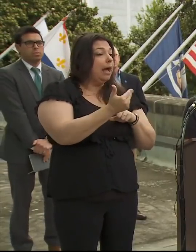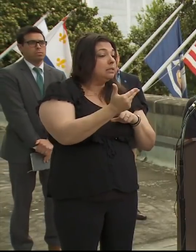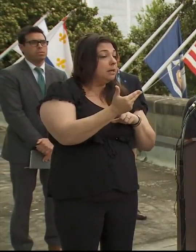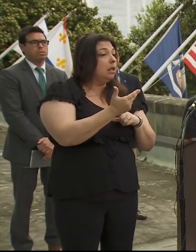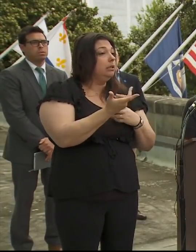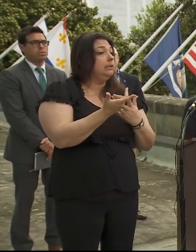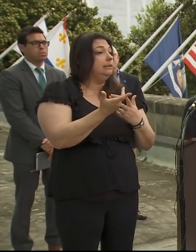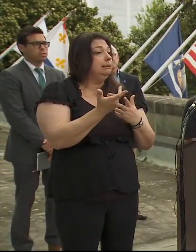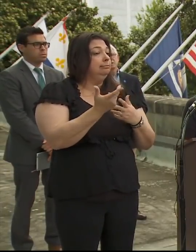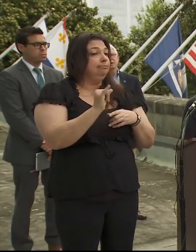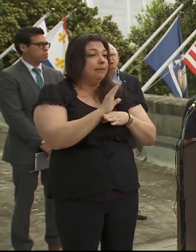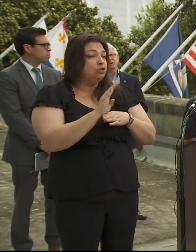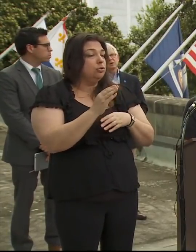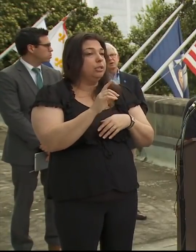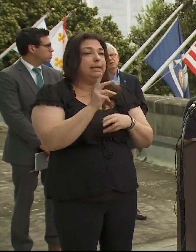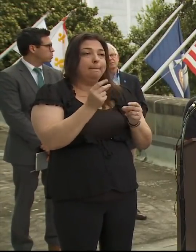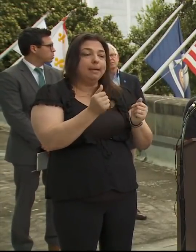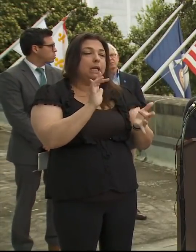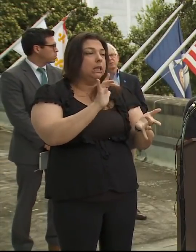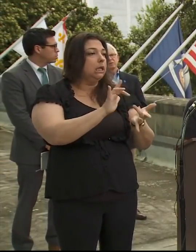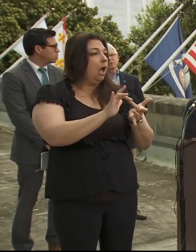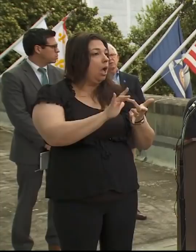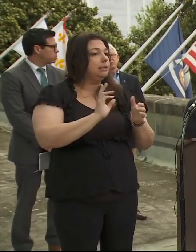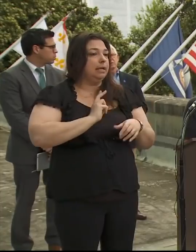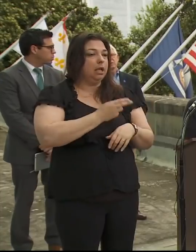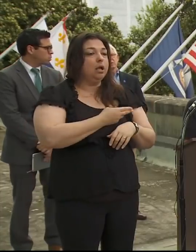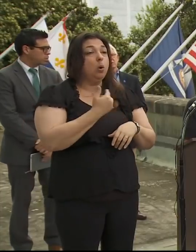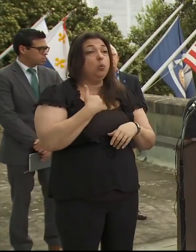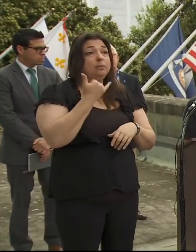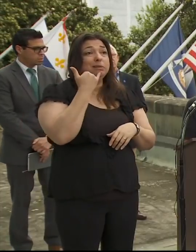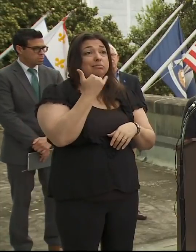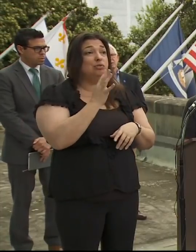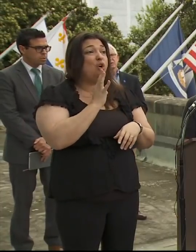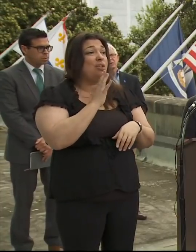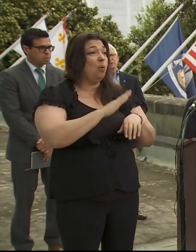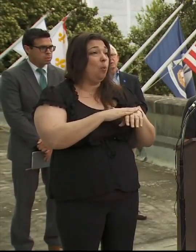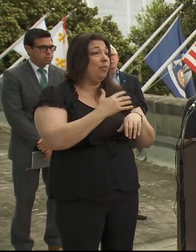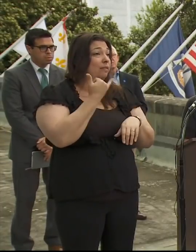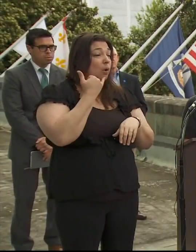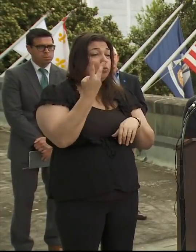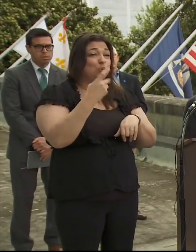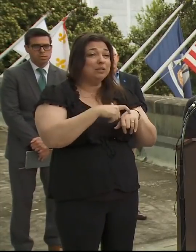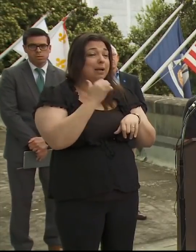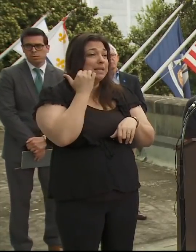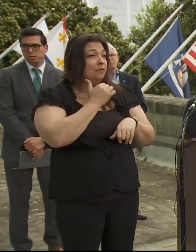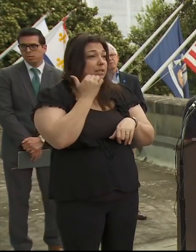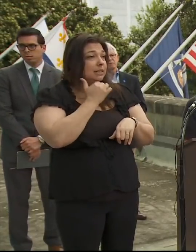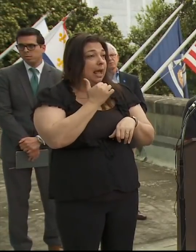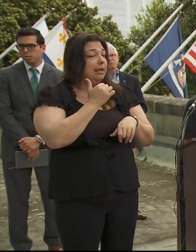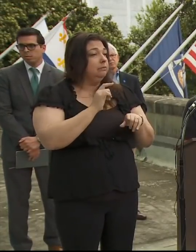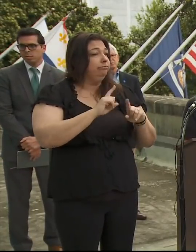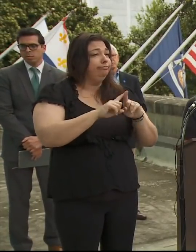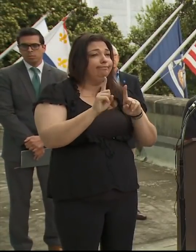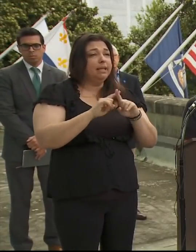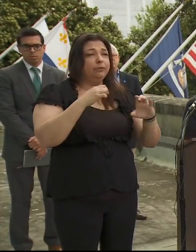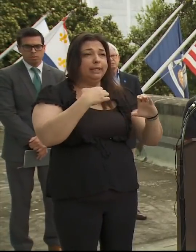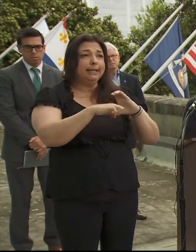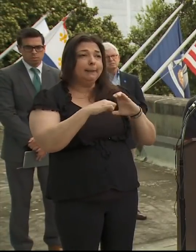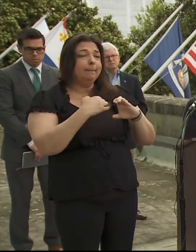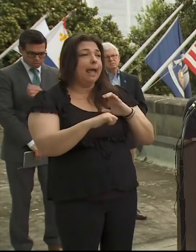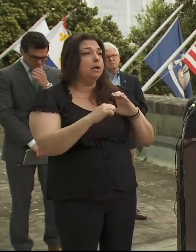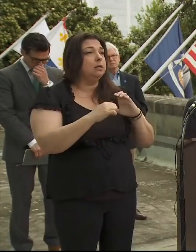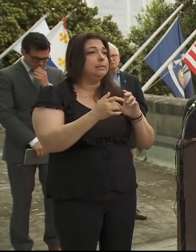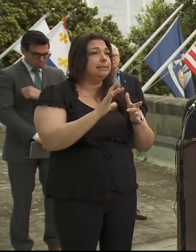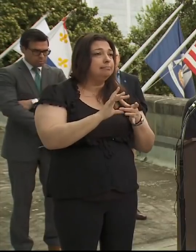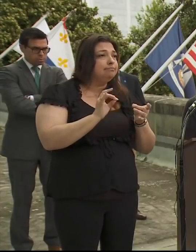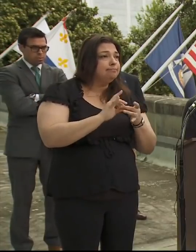industry. She immediately reached out to us. We've been on a call twice a day with numerous emails and text